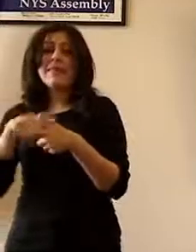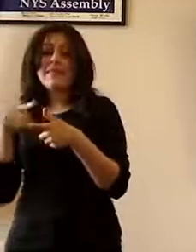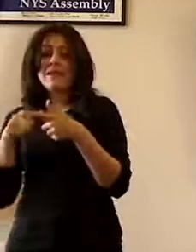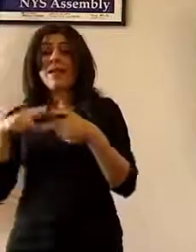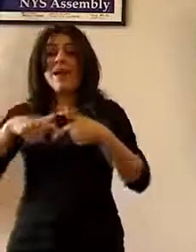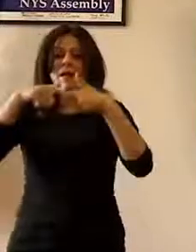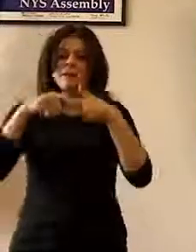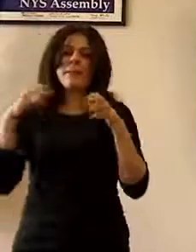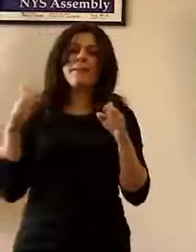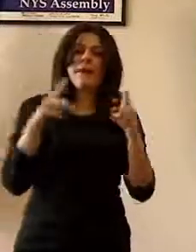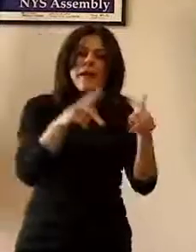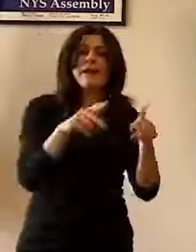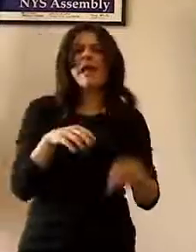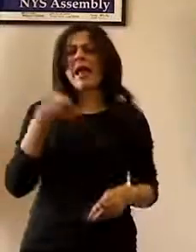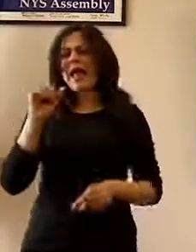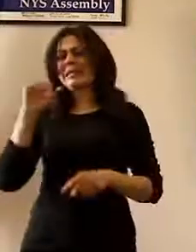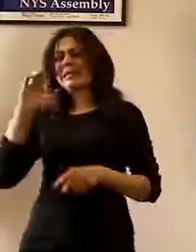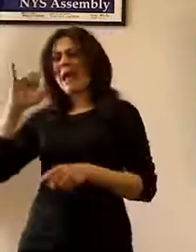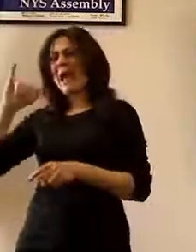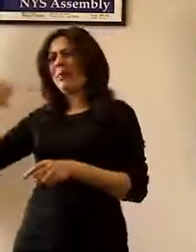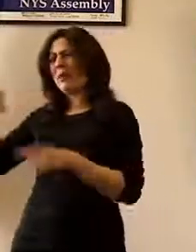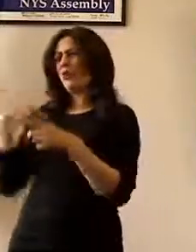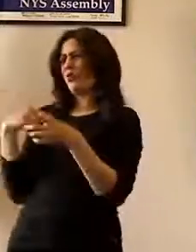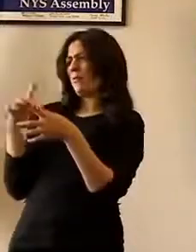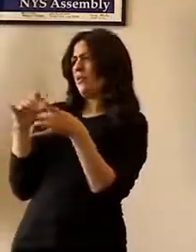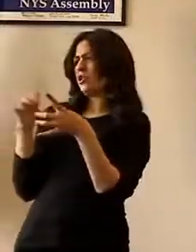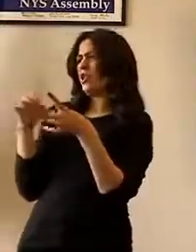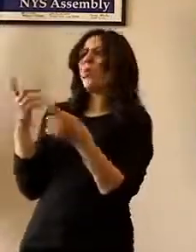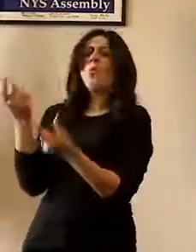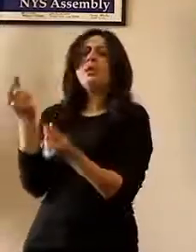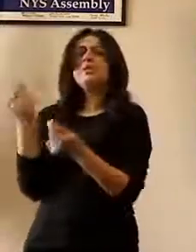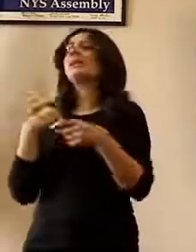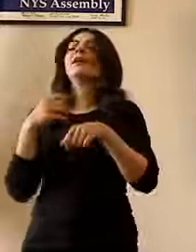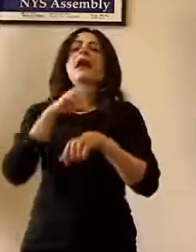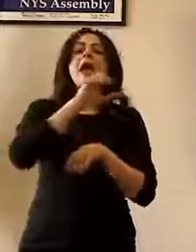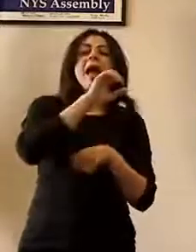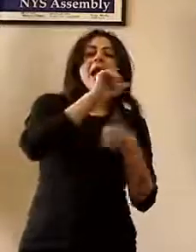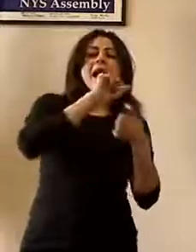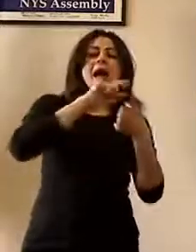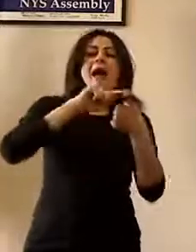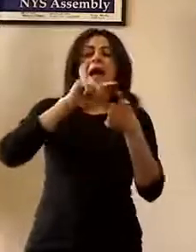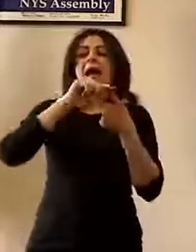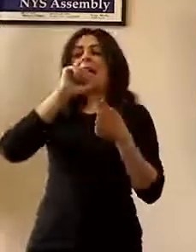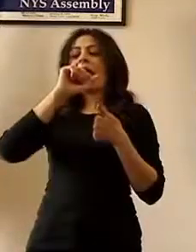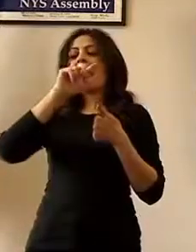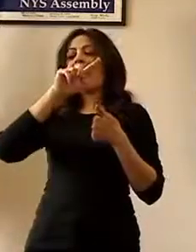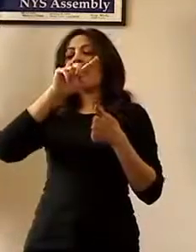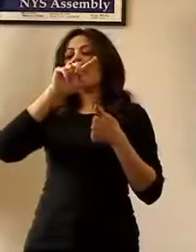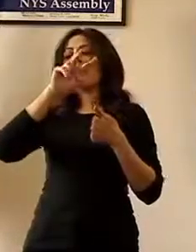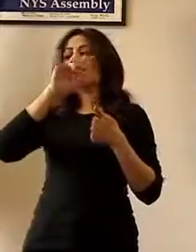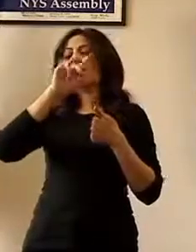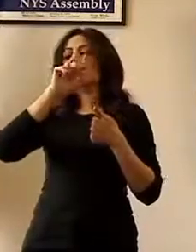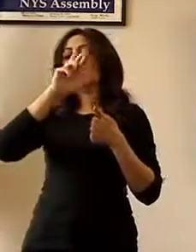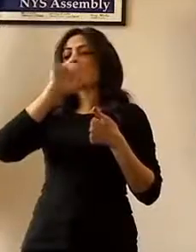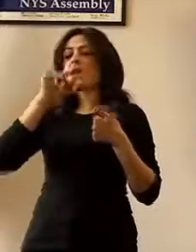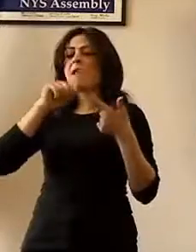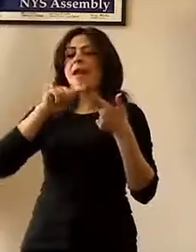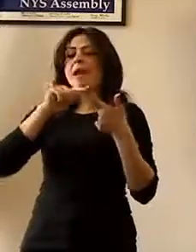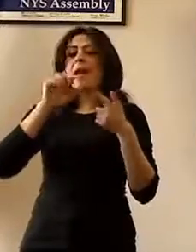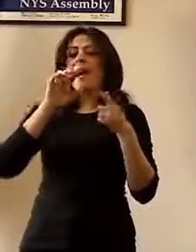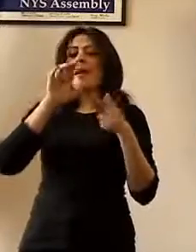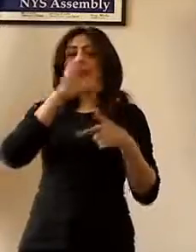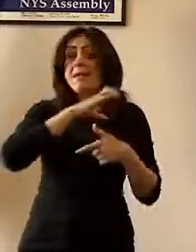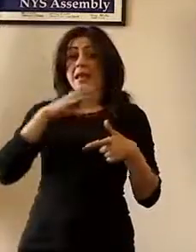the ACIP is what? The Advisory Committee for Immunization Practice. I'm sorry. That's okay. We all